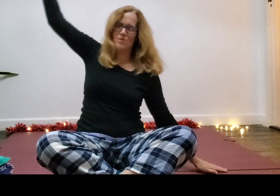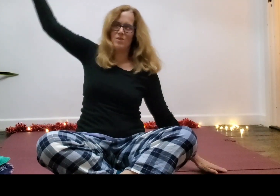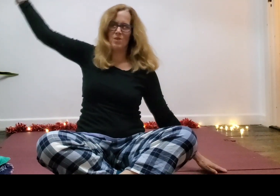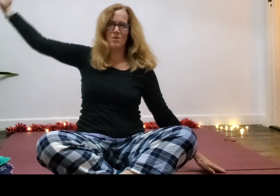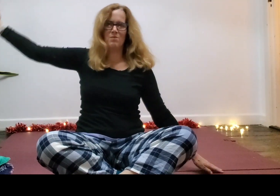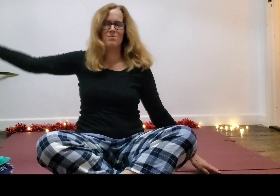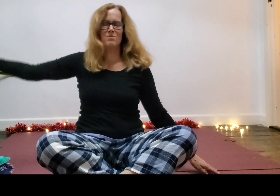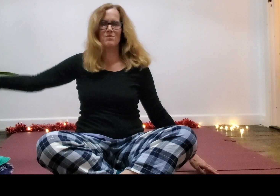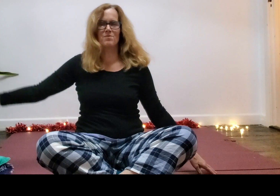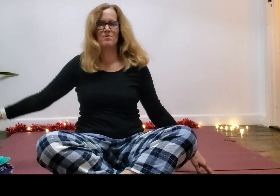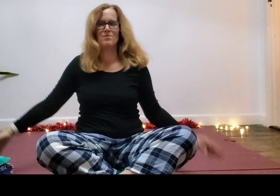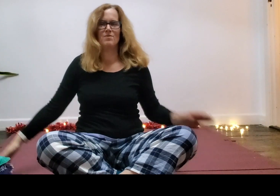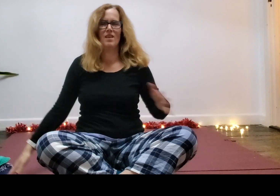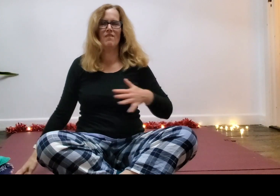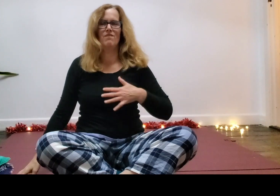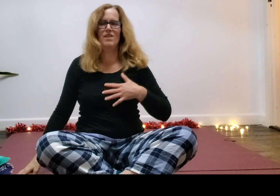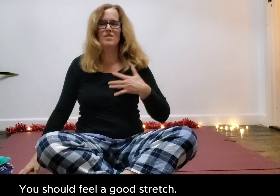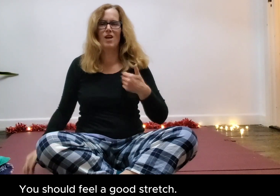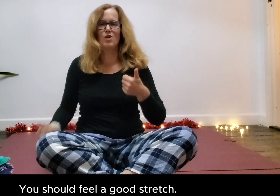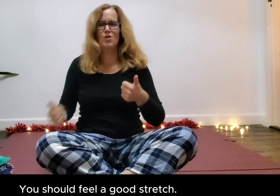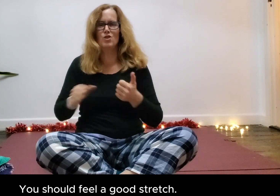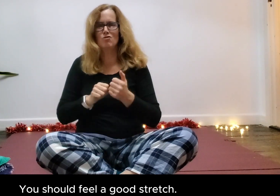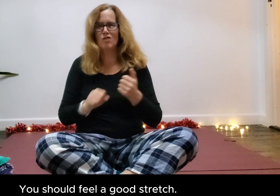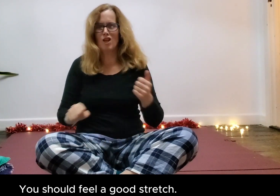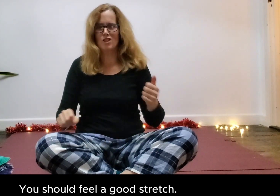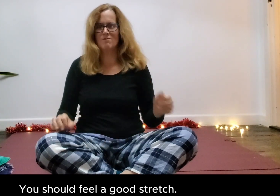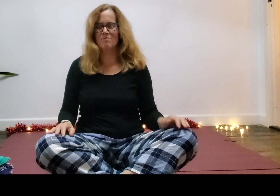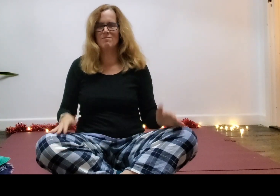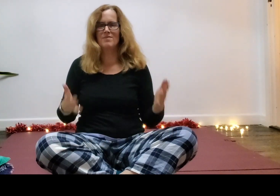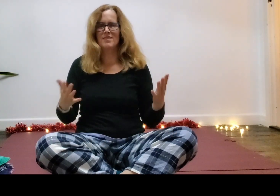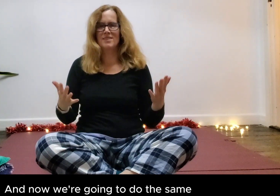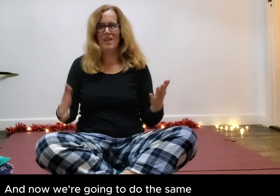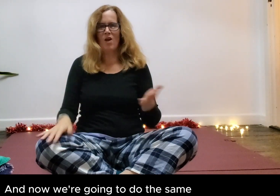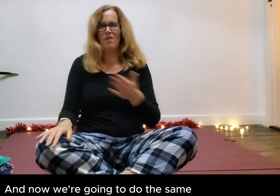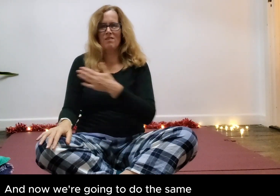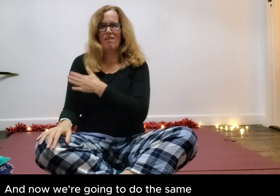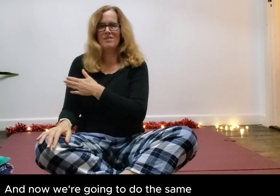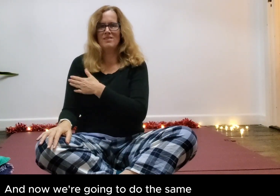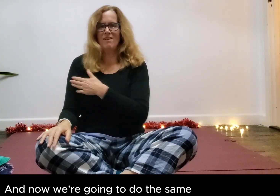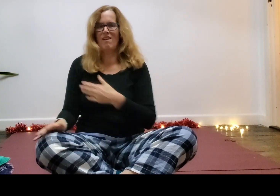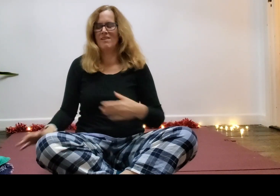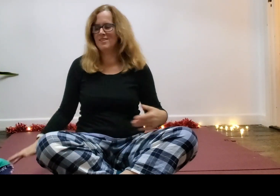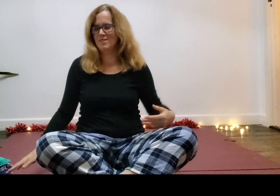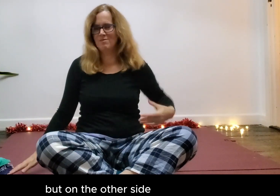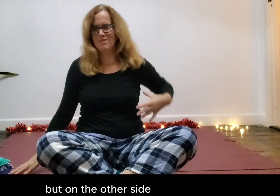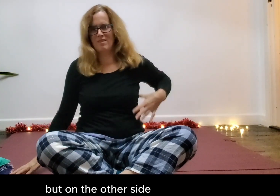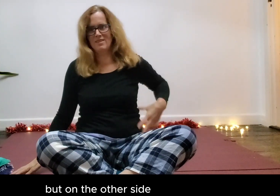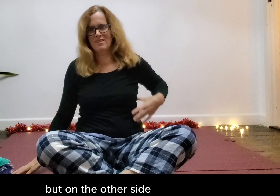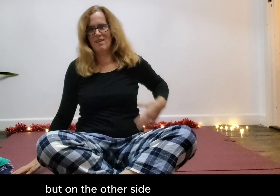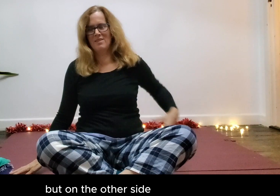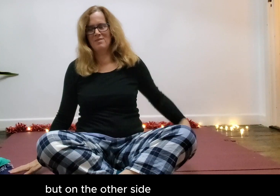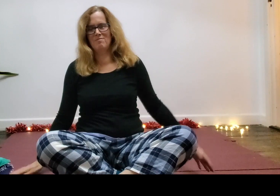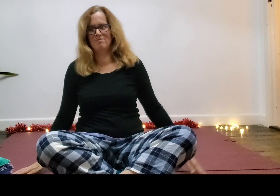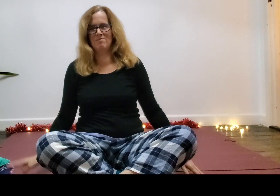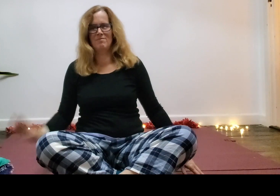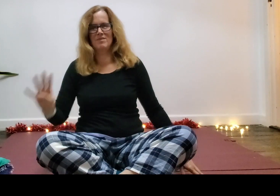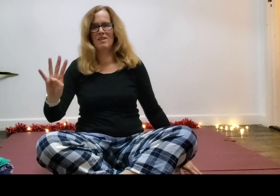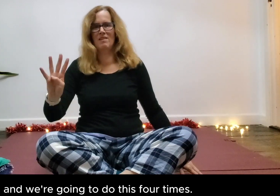You should feel a good stretch. And now we're going to do the same, but on the other side. And we're going to do this 4 times.